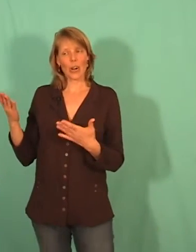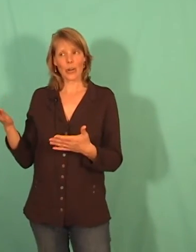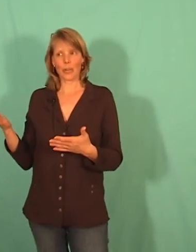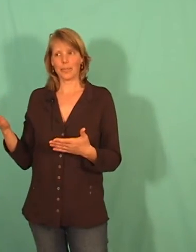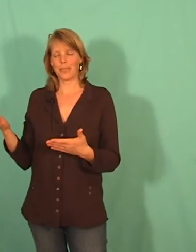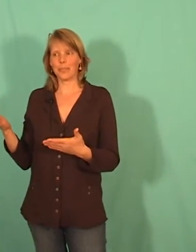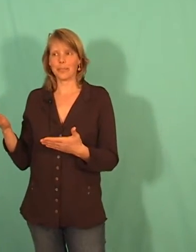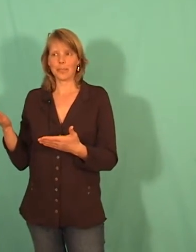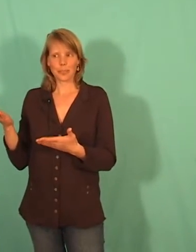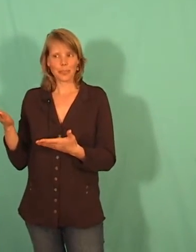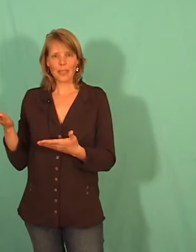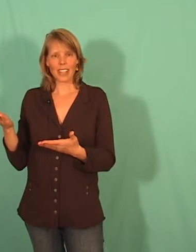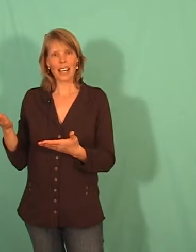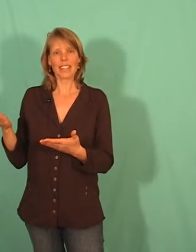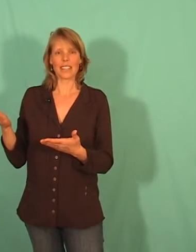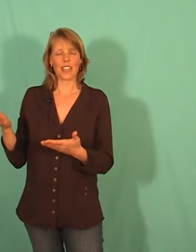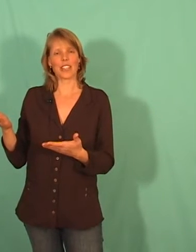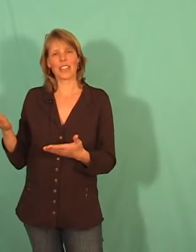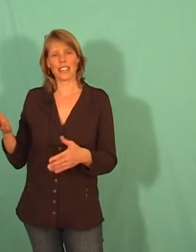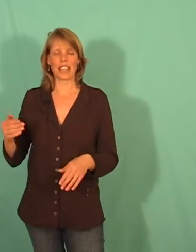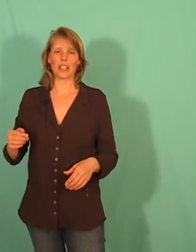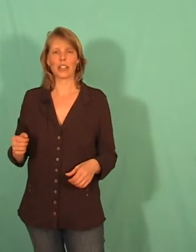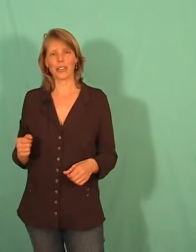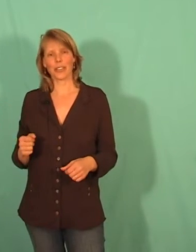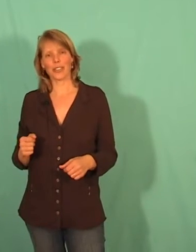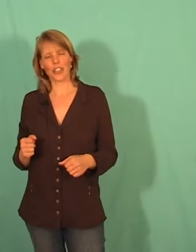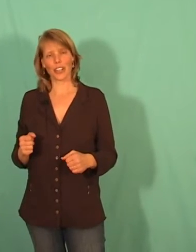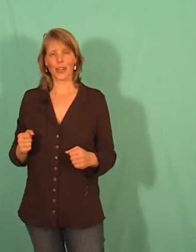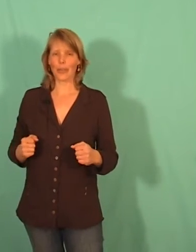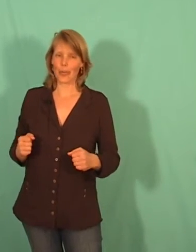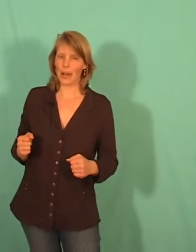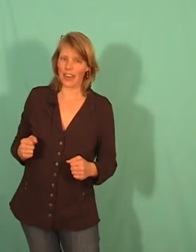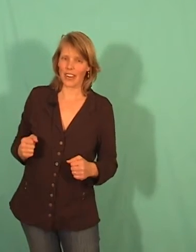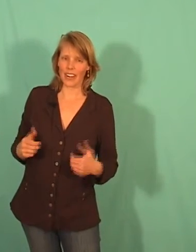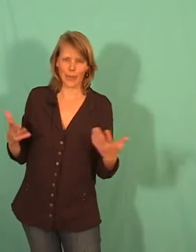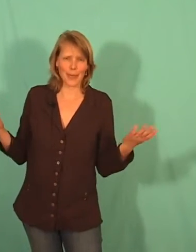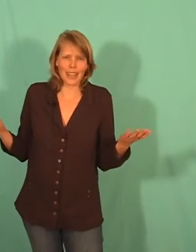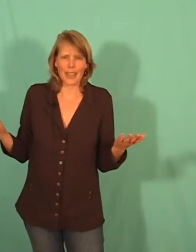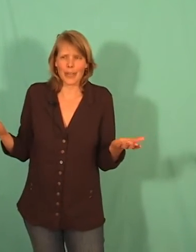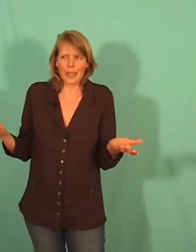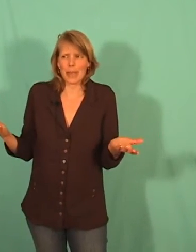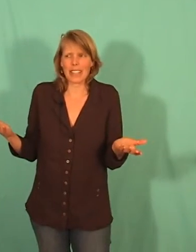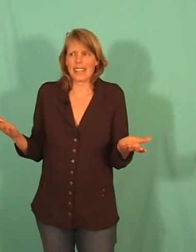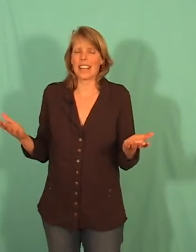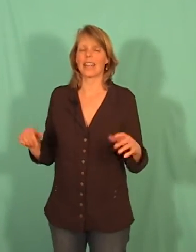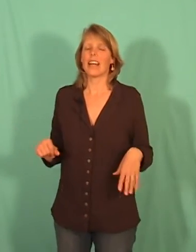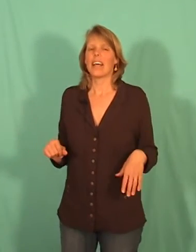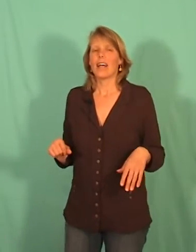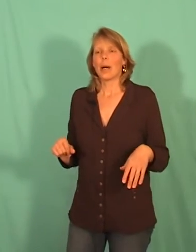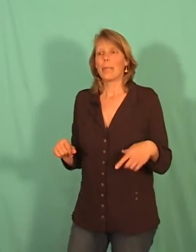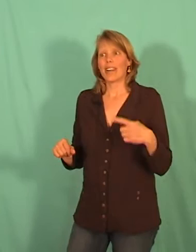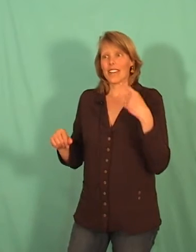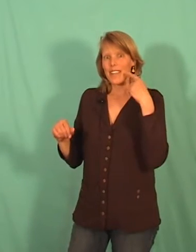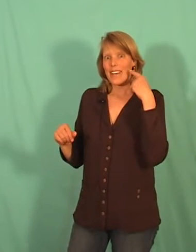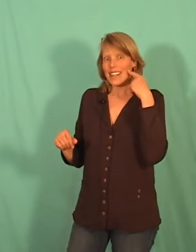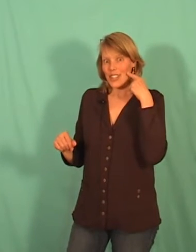oh, yes, there is a young girl jogging through the park. What am I going to say? But the fact that she